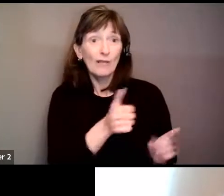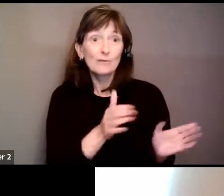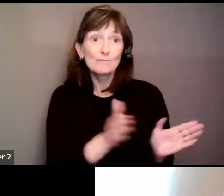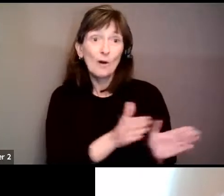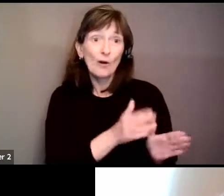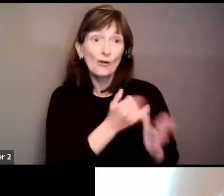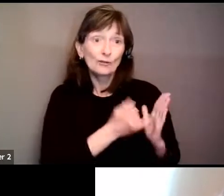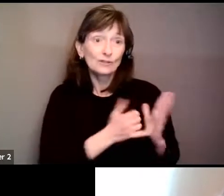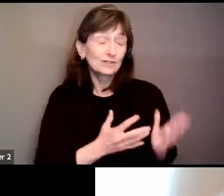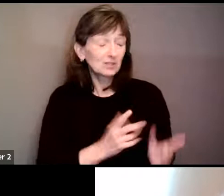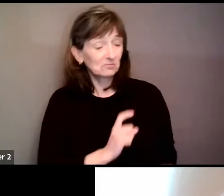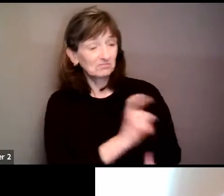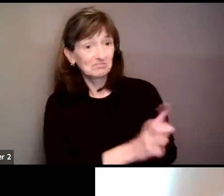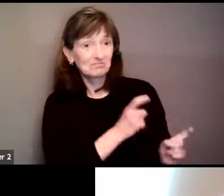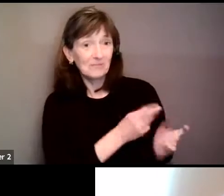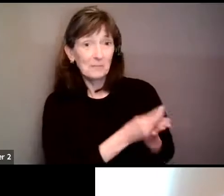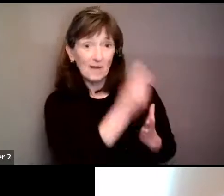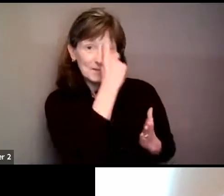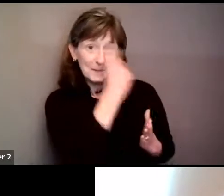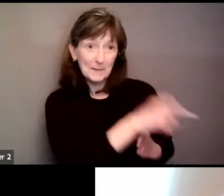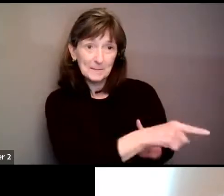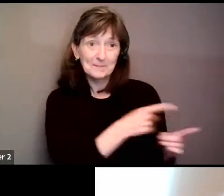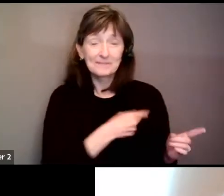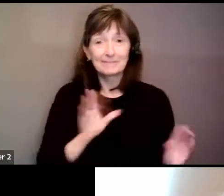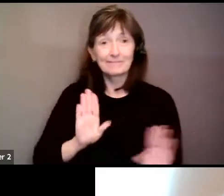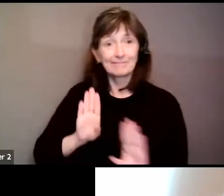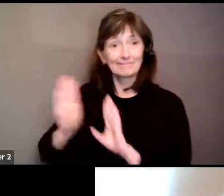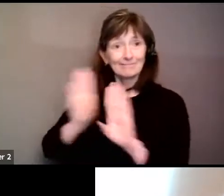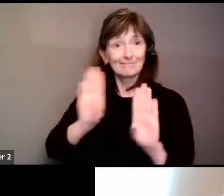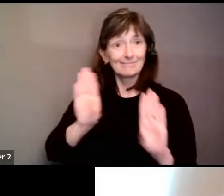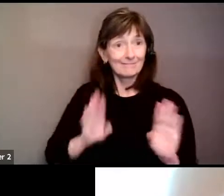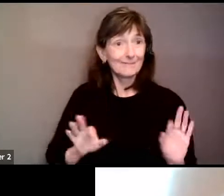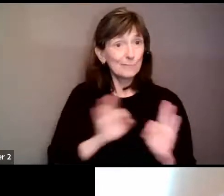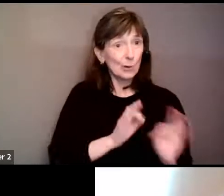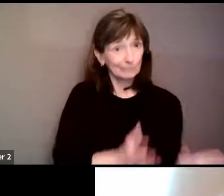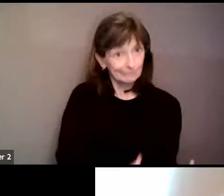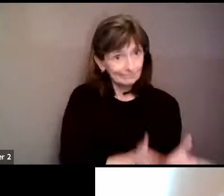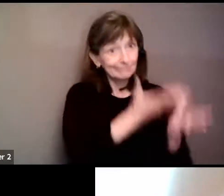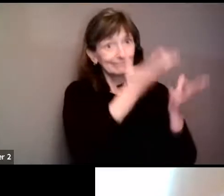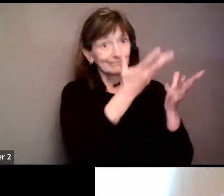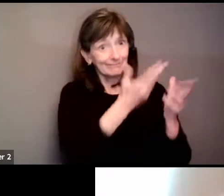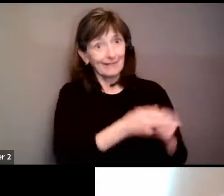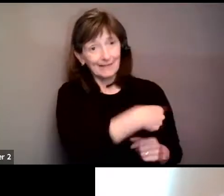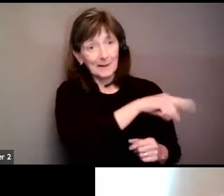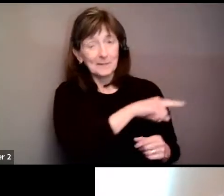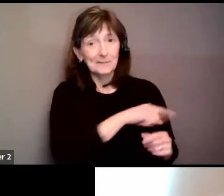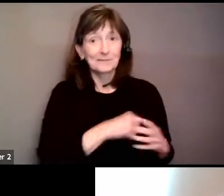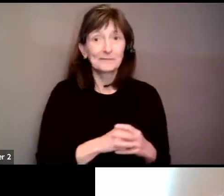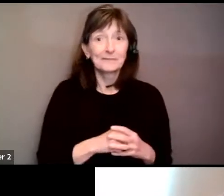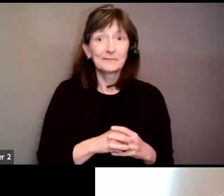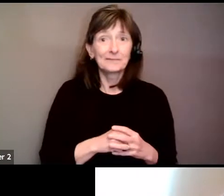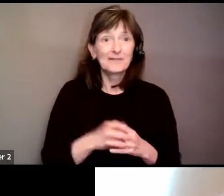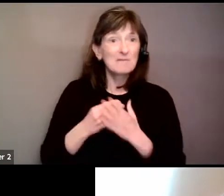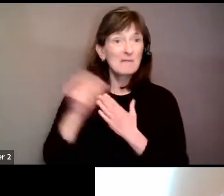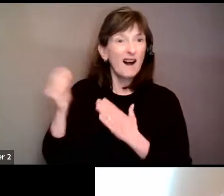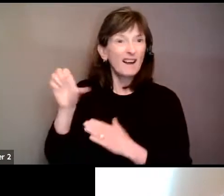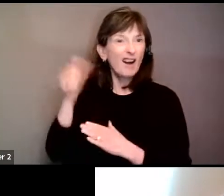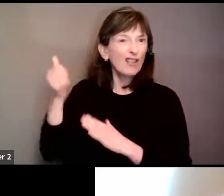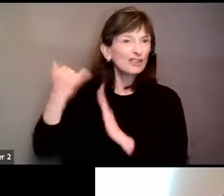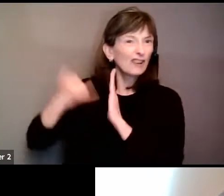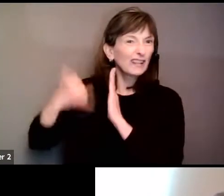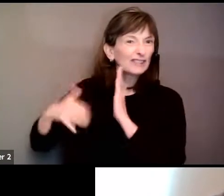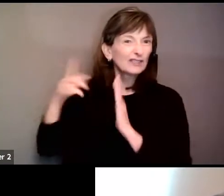creators, because that's important. We got to get them to thrive. We don't need to like buy decorations from like Urban Outfitters or